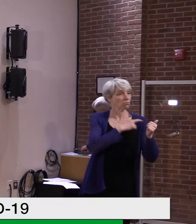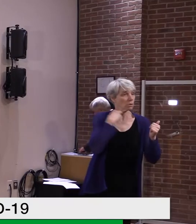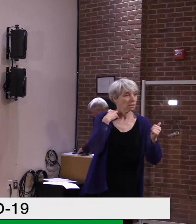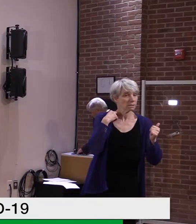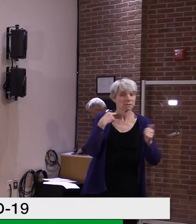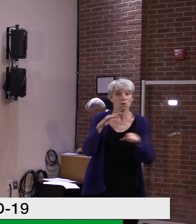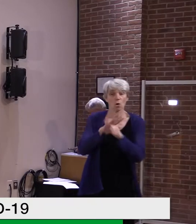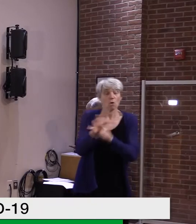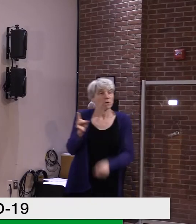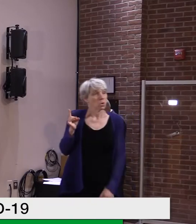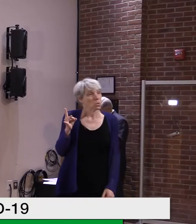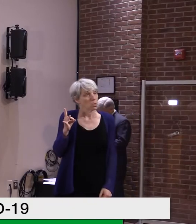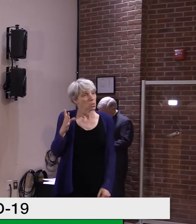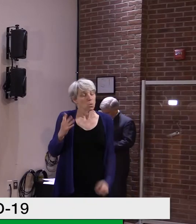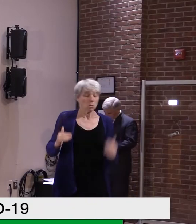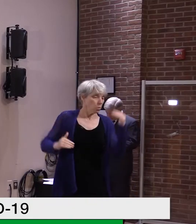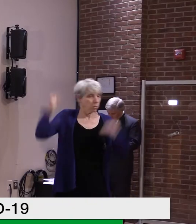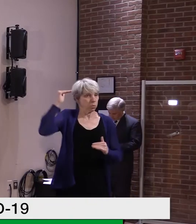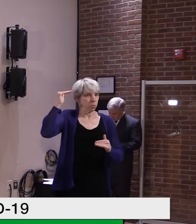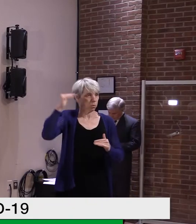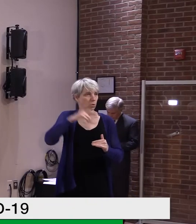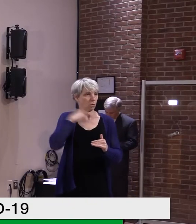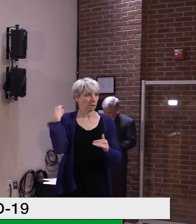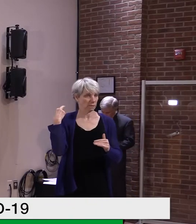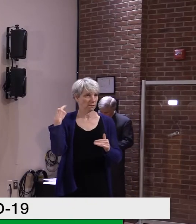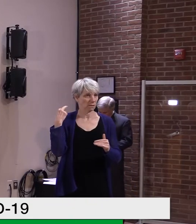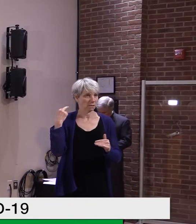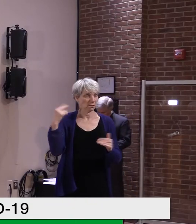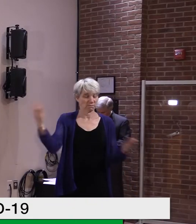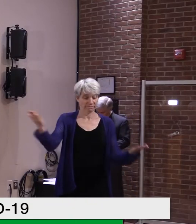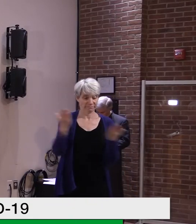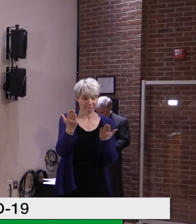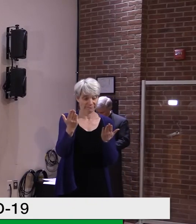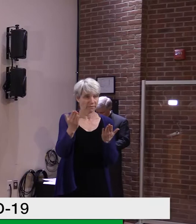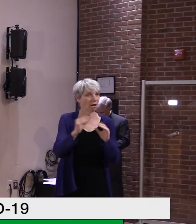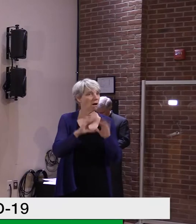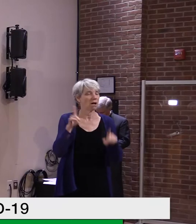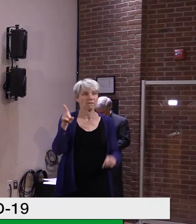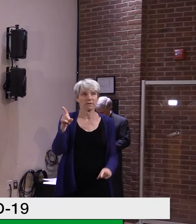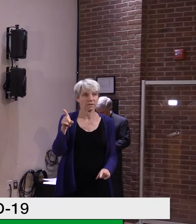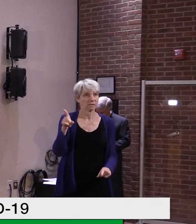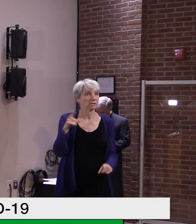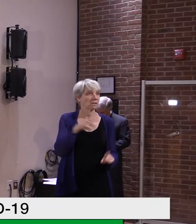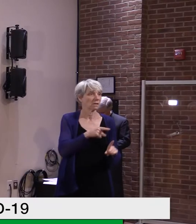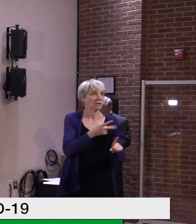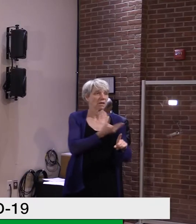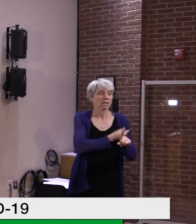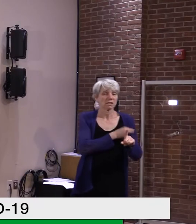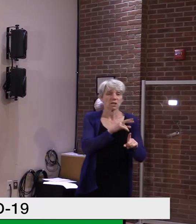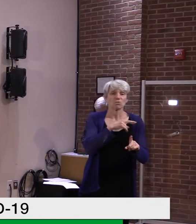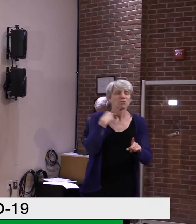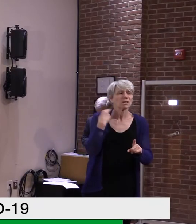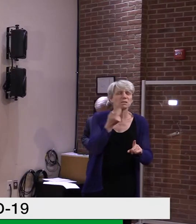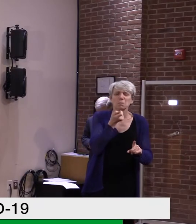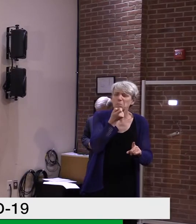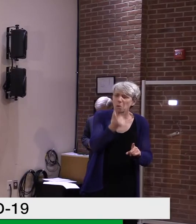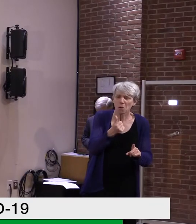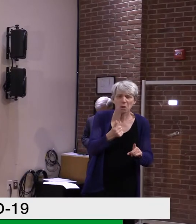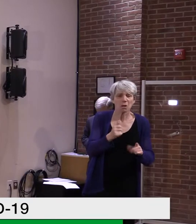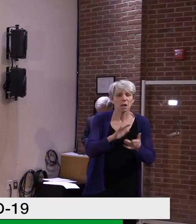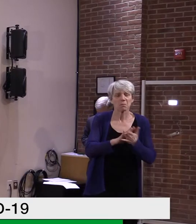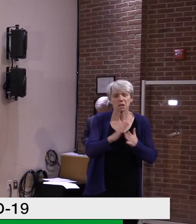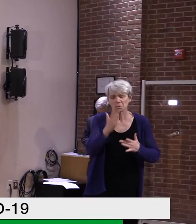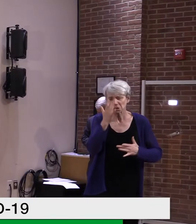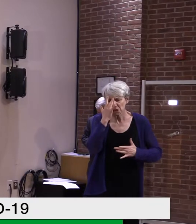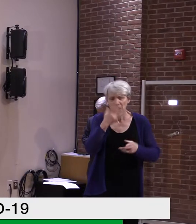kind of enterprise, and the risk of the vaccine is proving to be very, very, very small, and the risk of